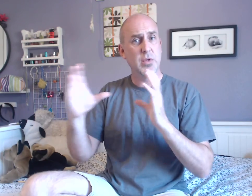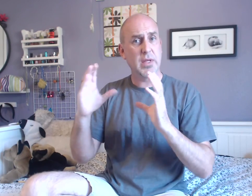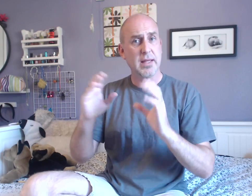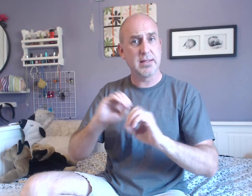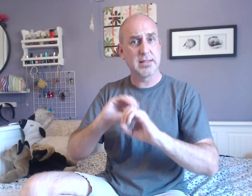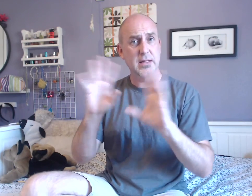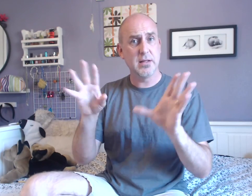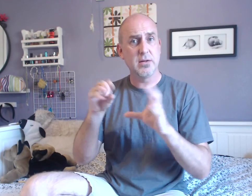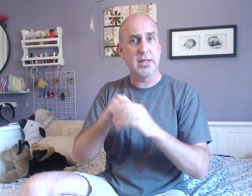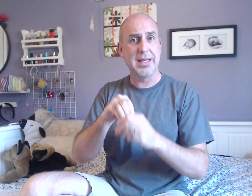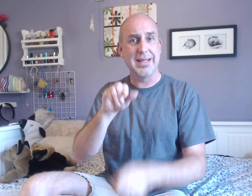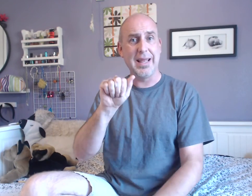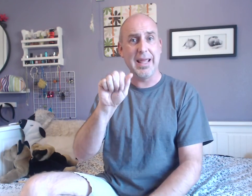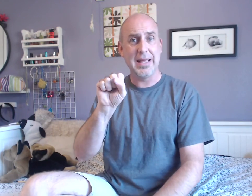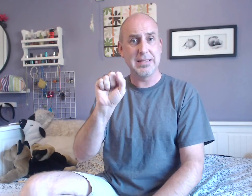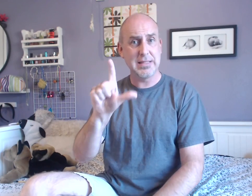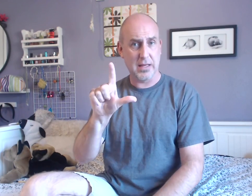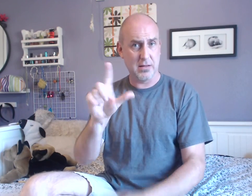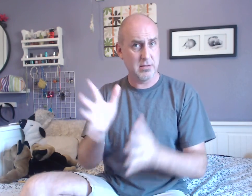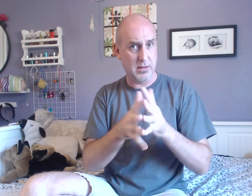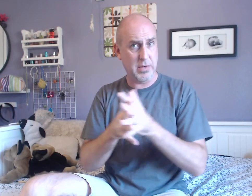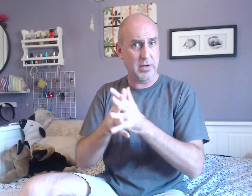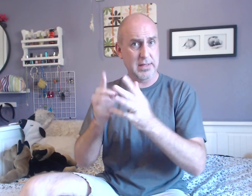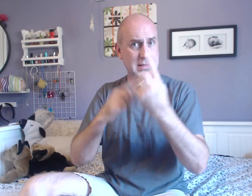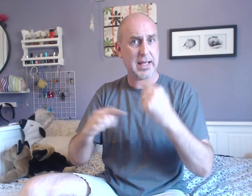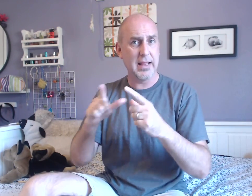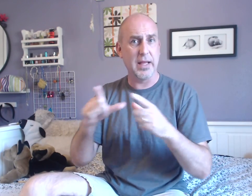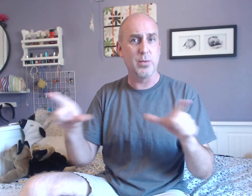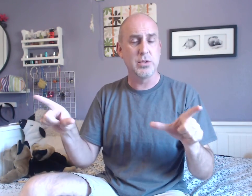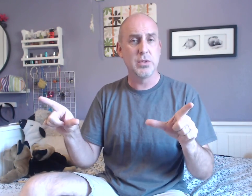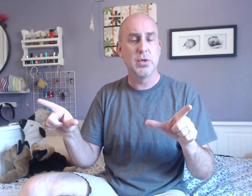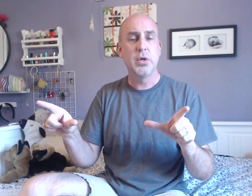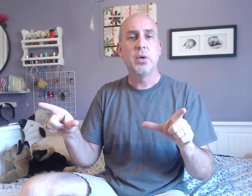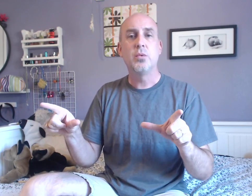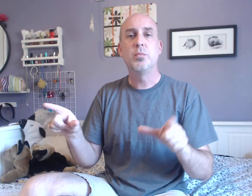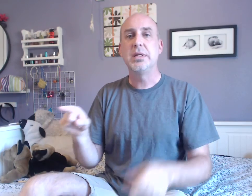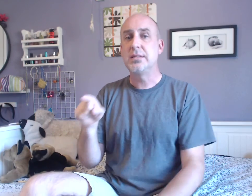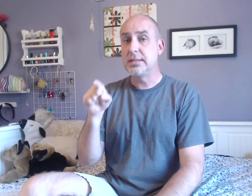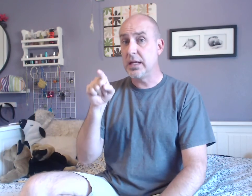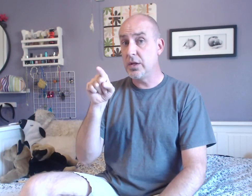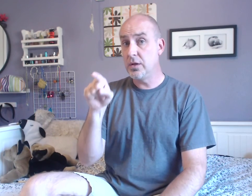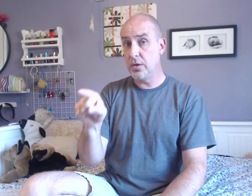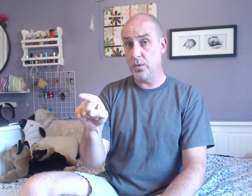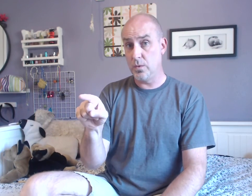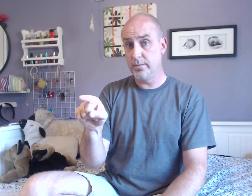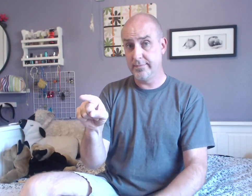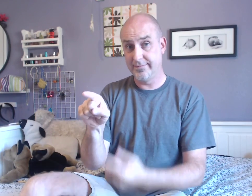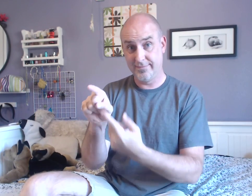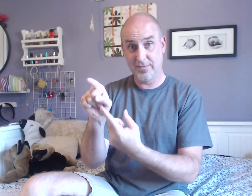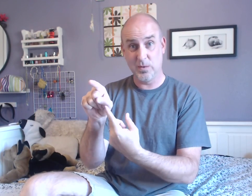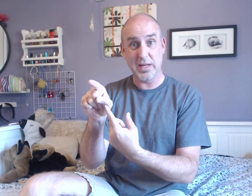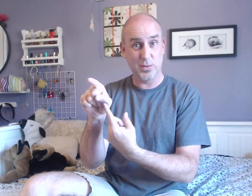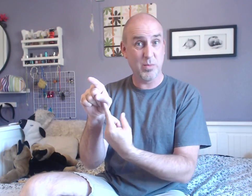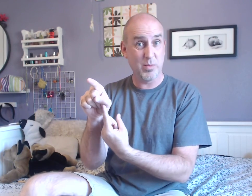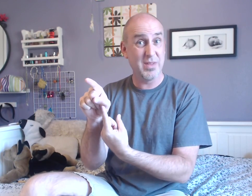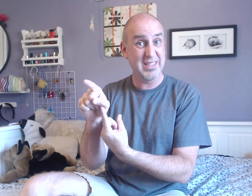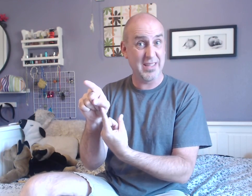communicate this clearly in ASL, in American Sign Language, will be to say, you guys remember this sign,